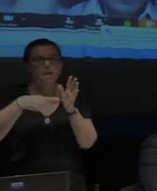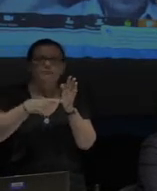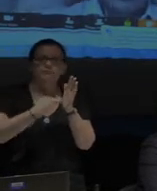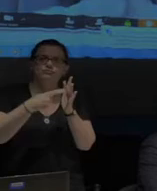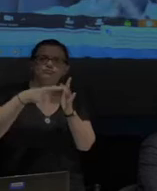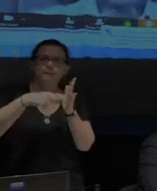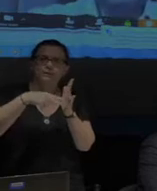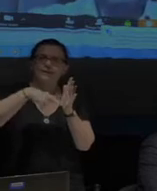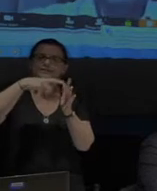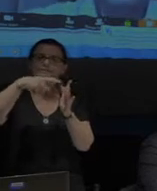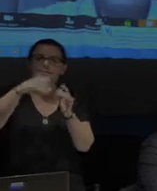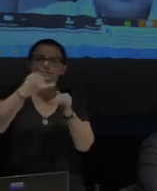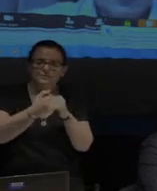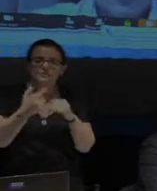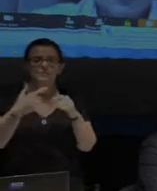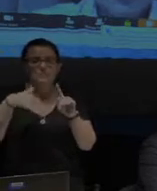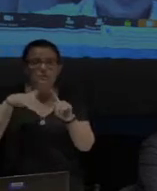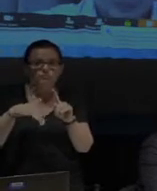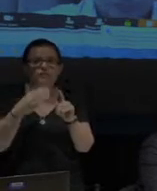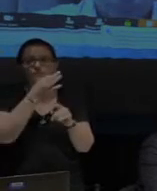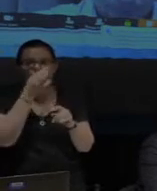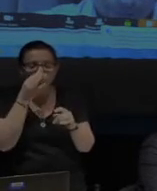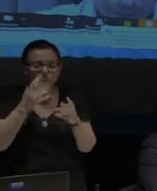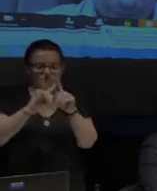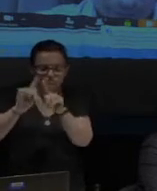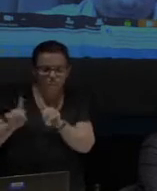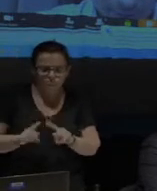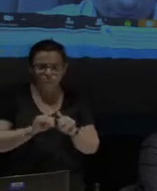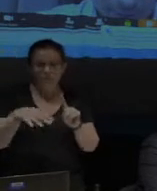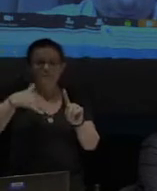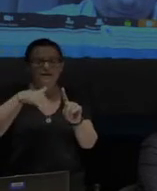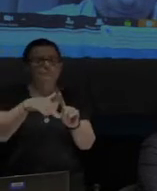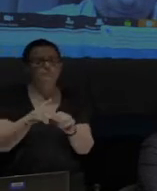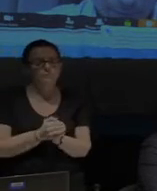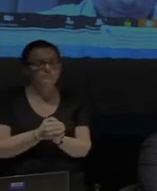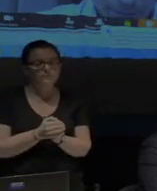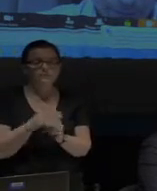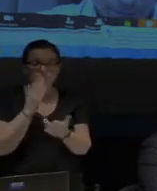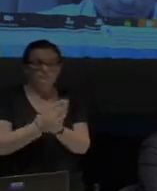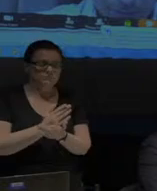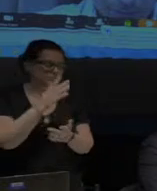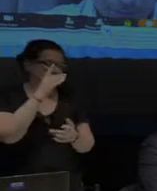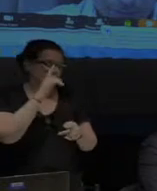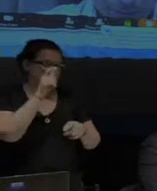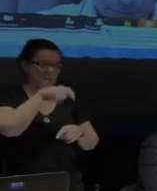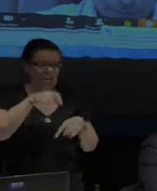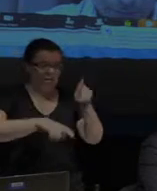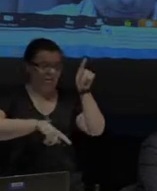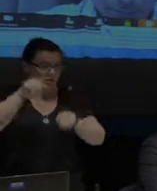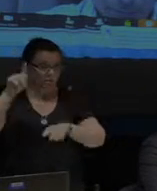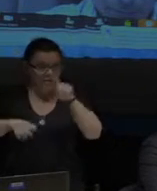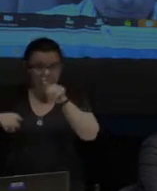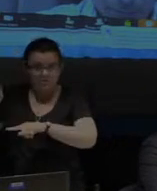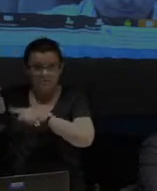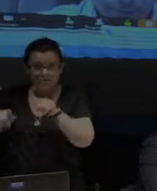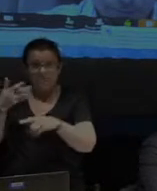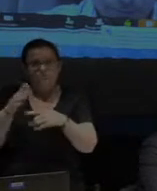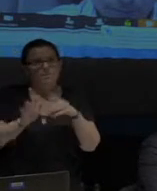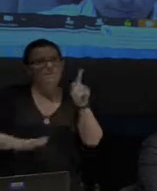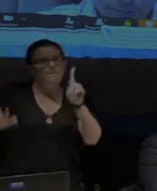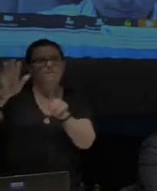florists, beauty therapists, whatever it is. And of course, they are an incredibly diverse group of people. They come from all over